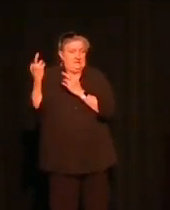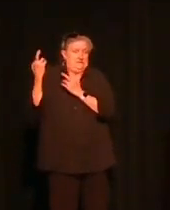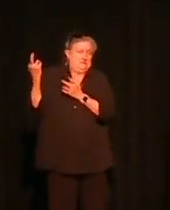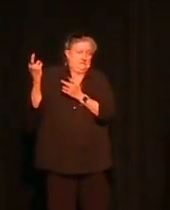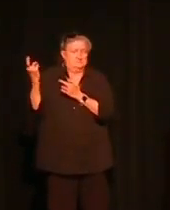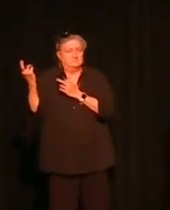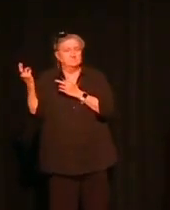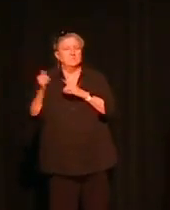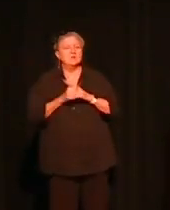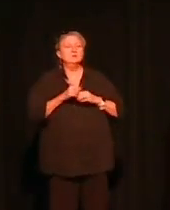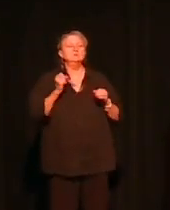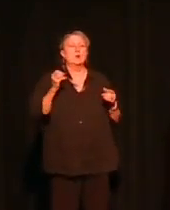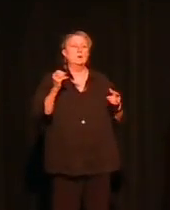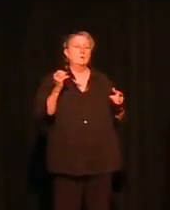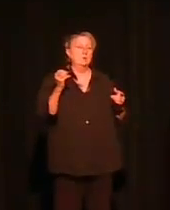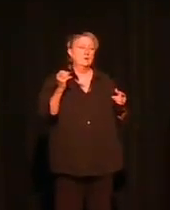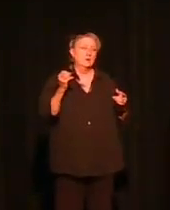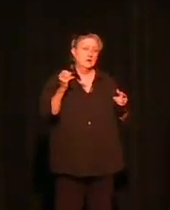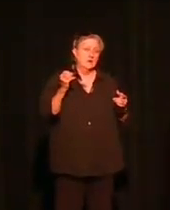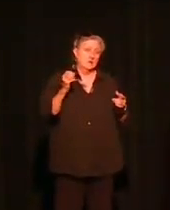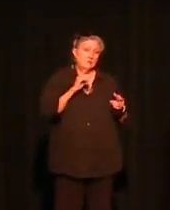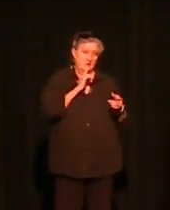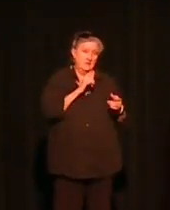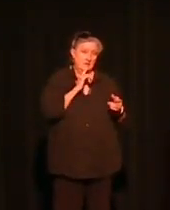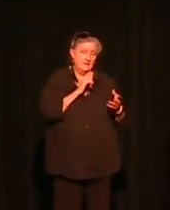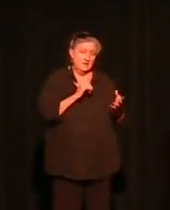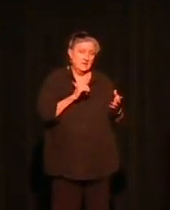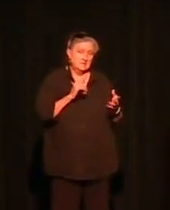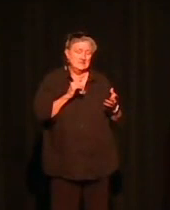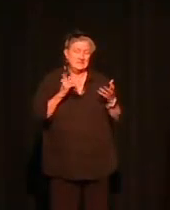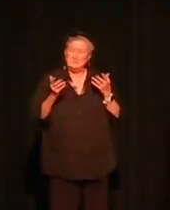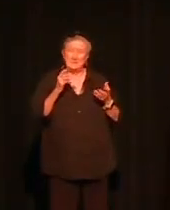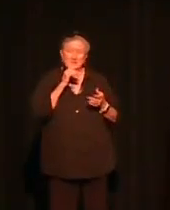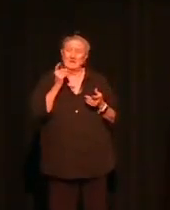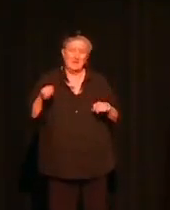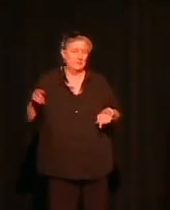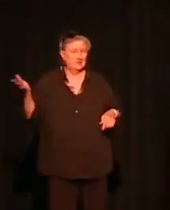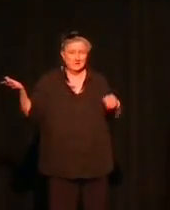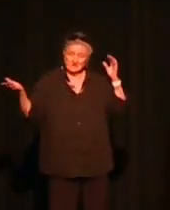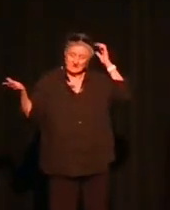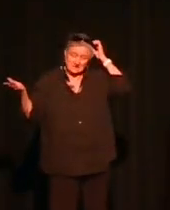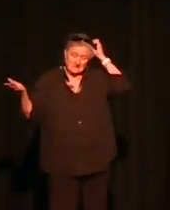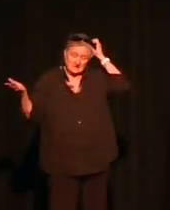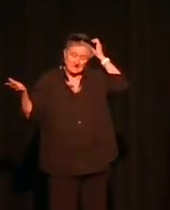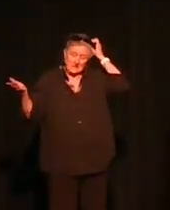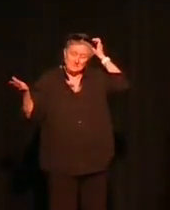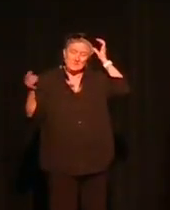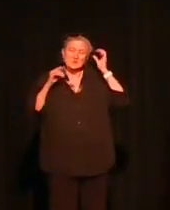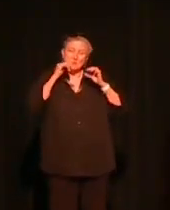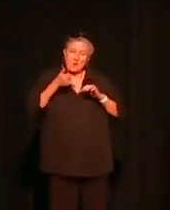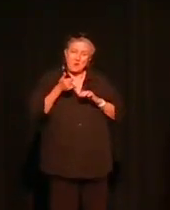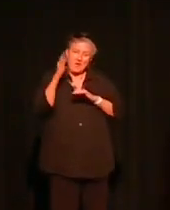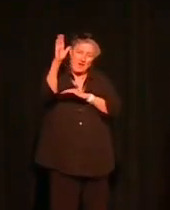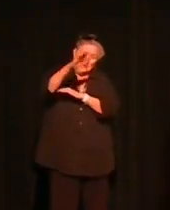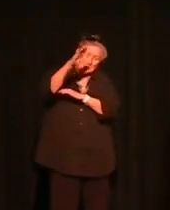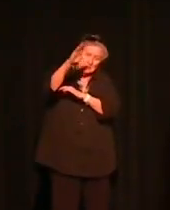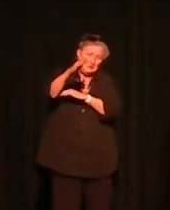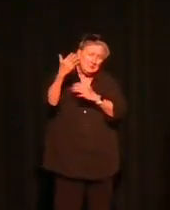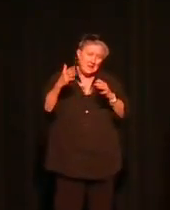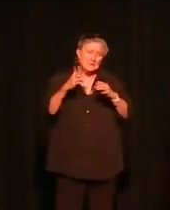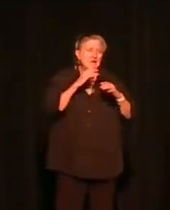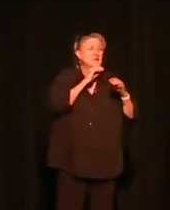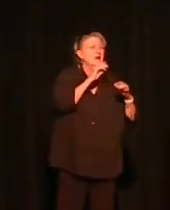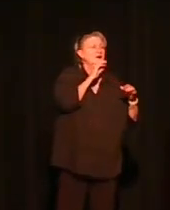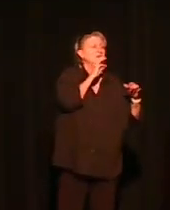hopefully. But the fact of the matter is that may not occur. Later on tomorrow afternoon, that